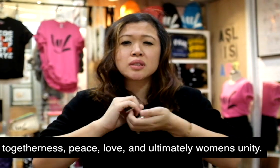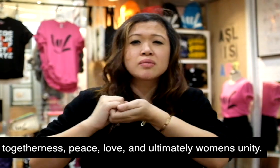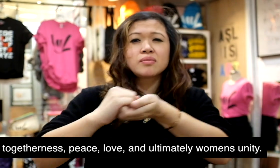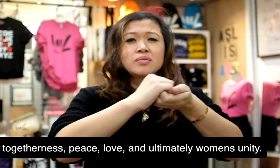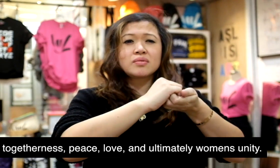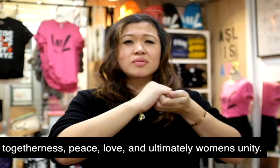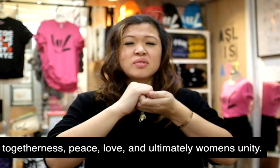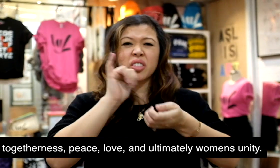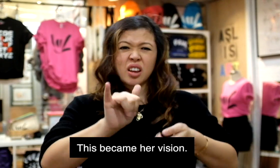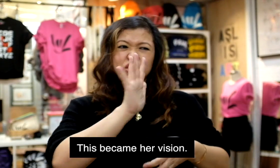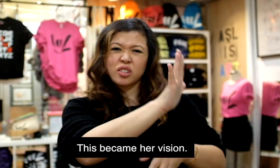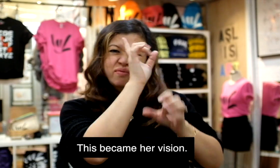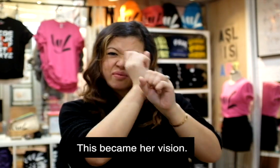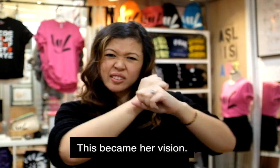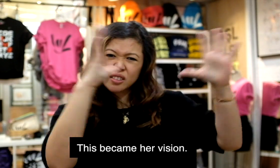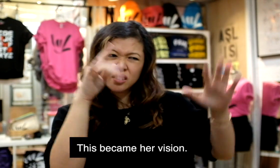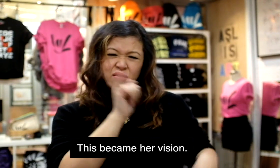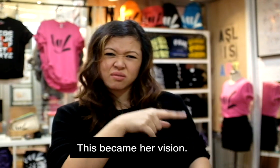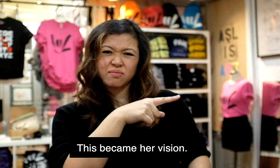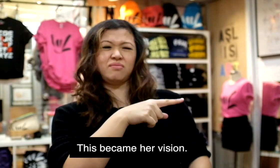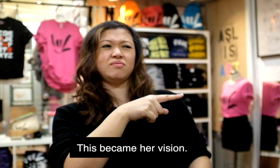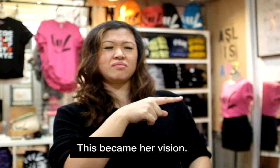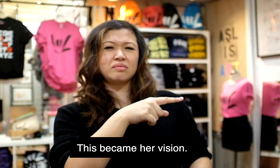unity. That was her vision of this sign.